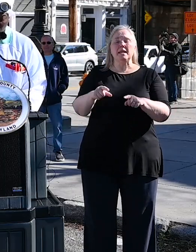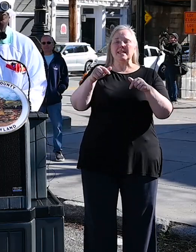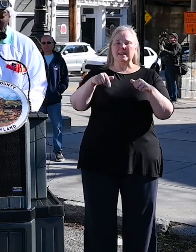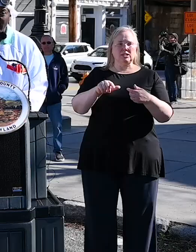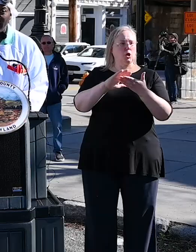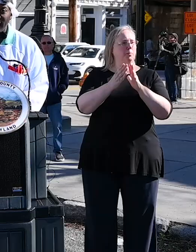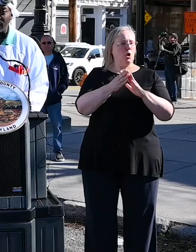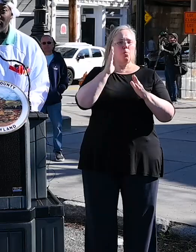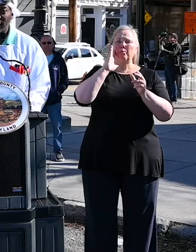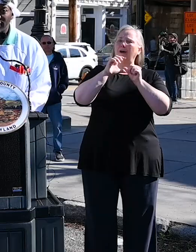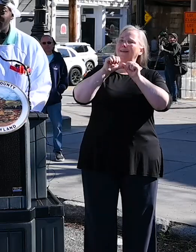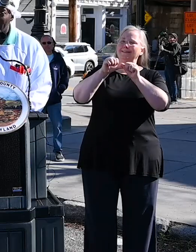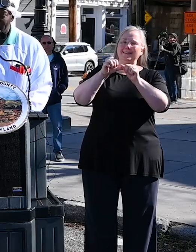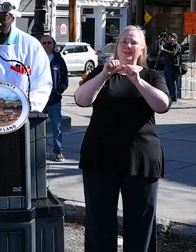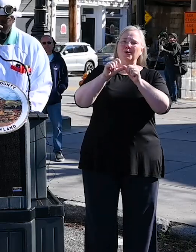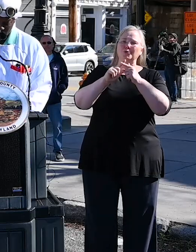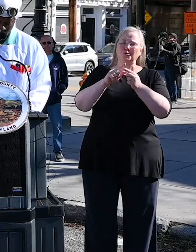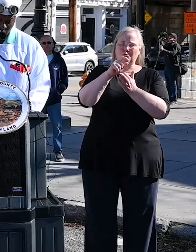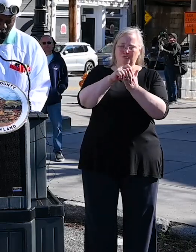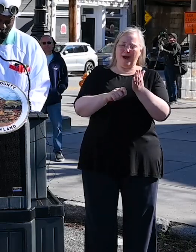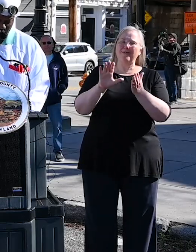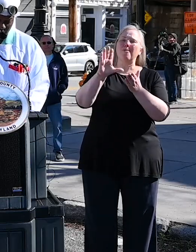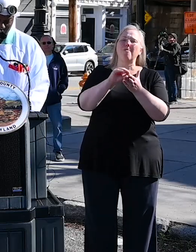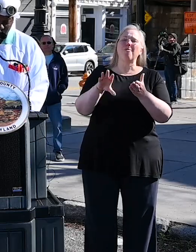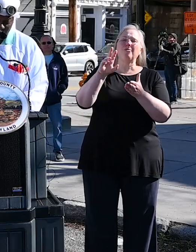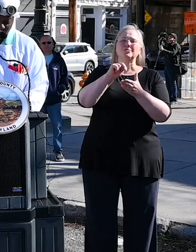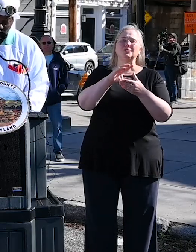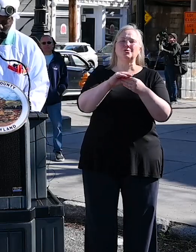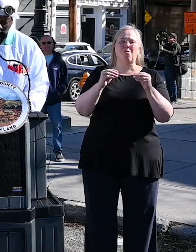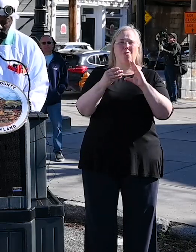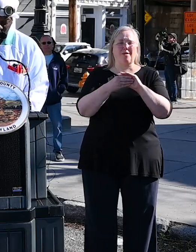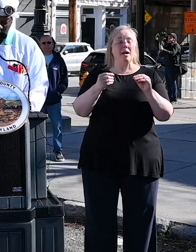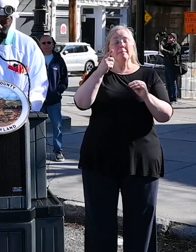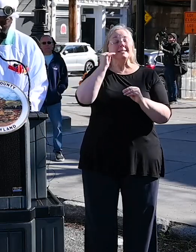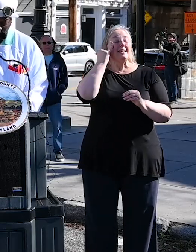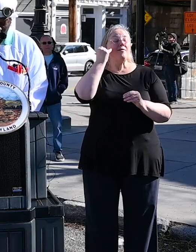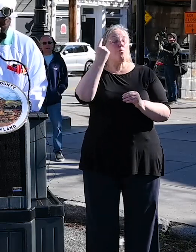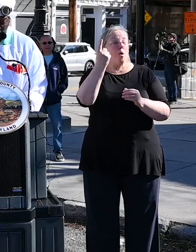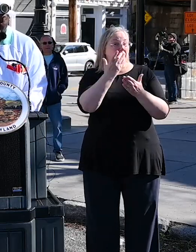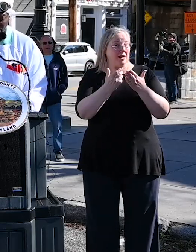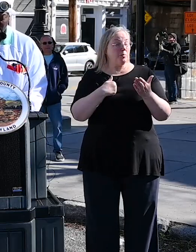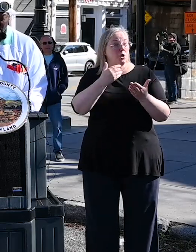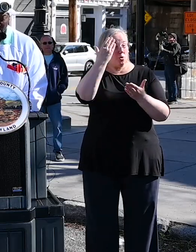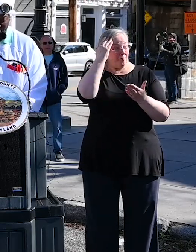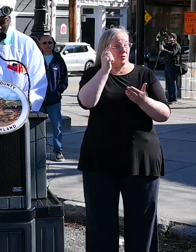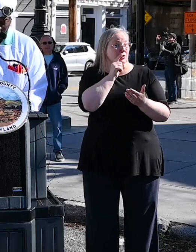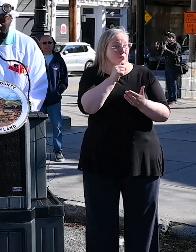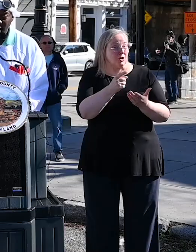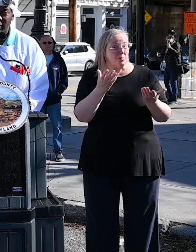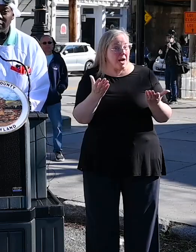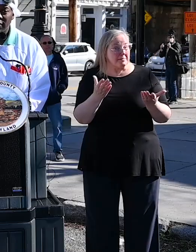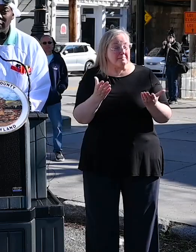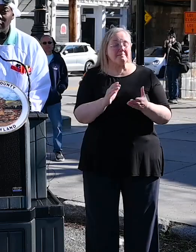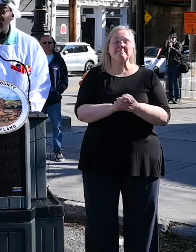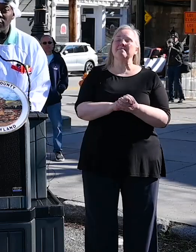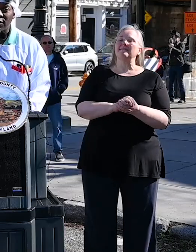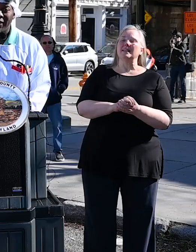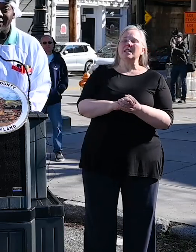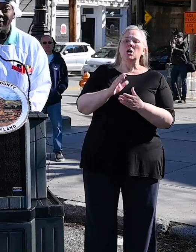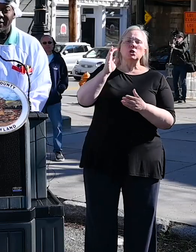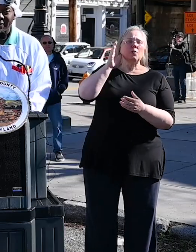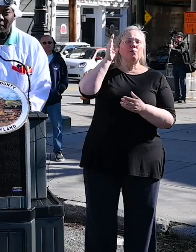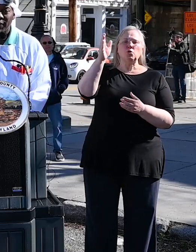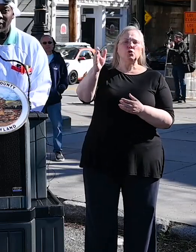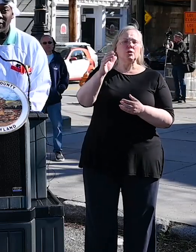community will continue to write its own story. Because if there's one thing we know for certain, it's this: the